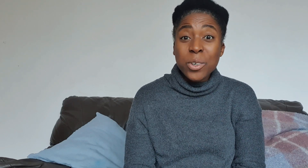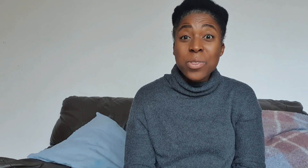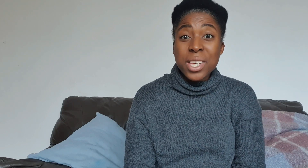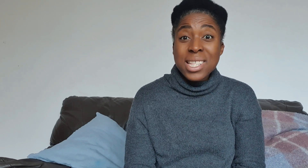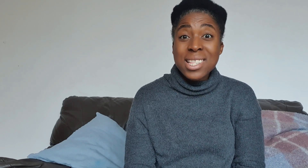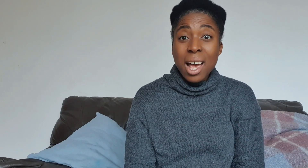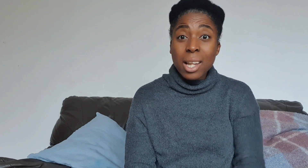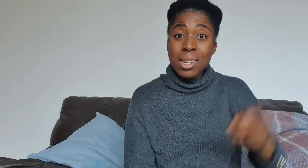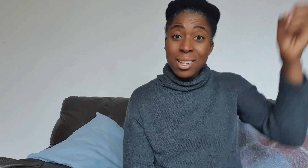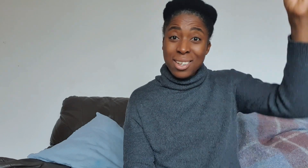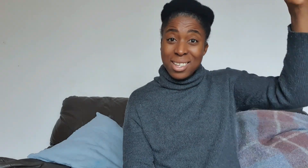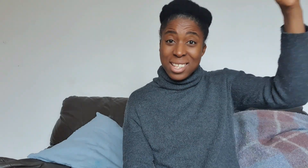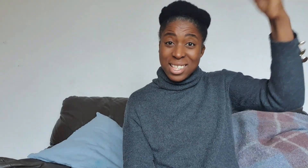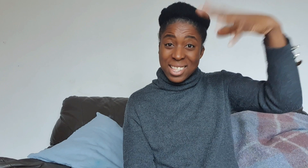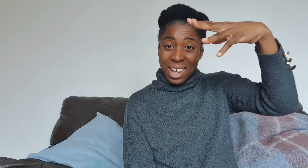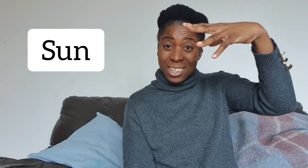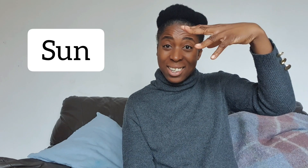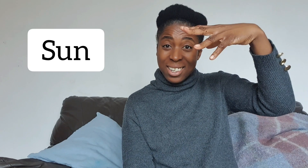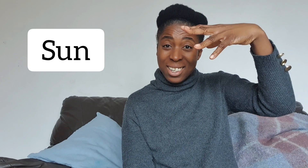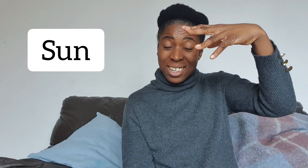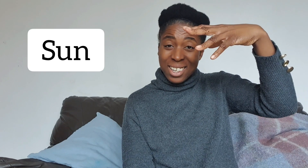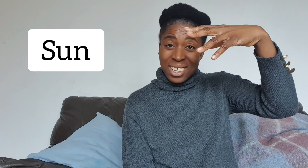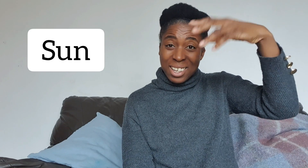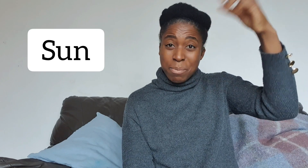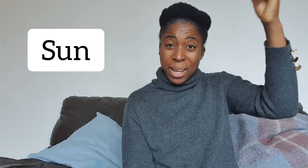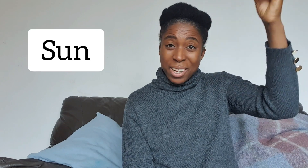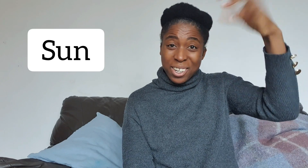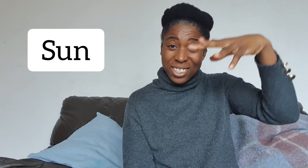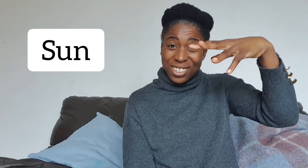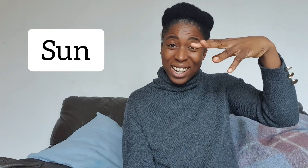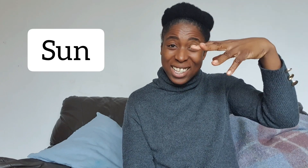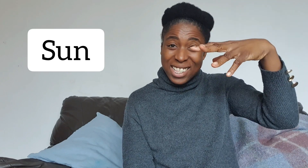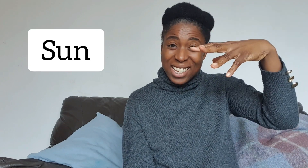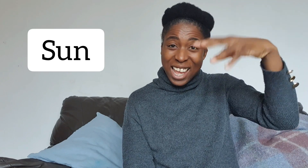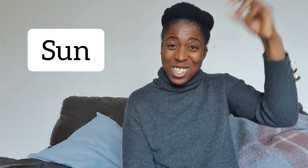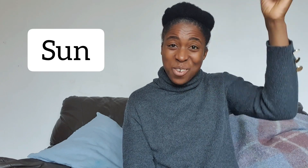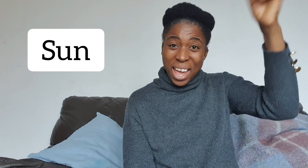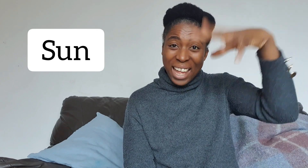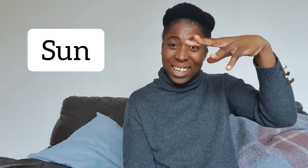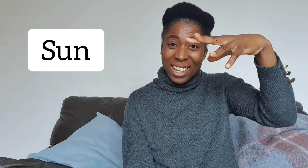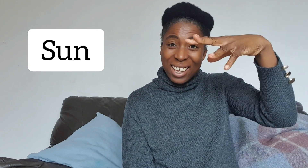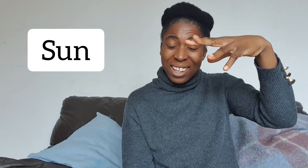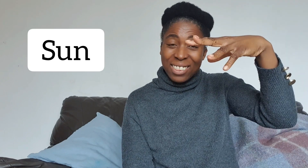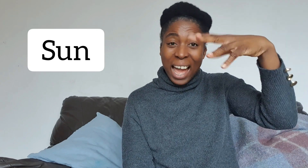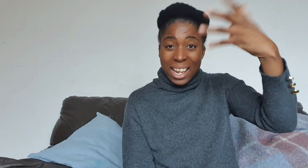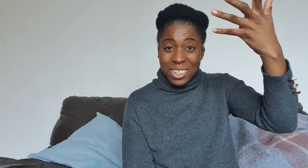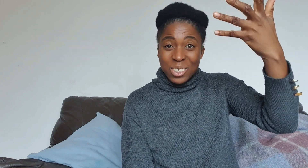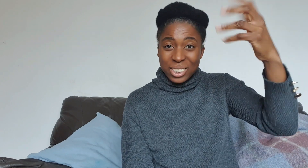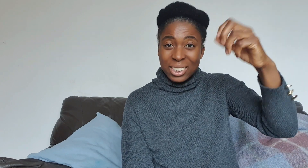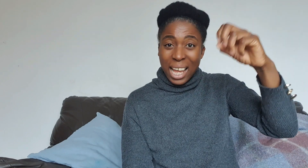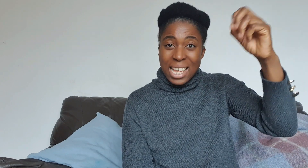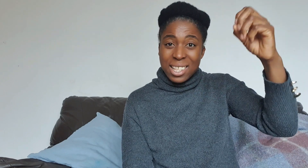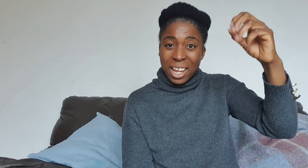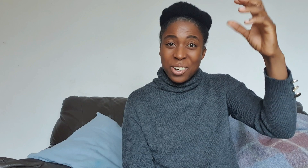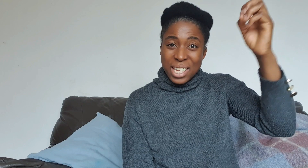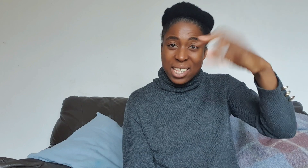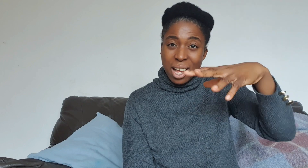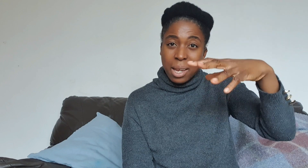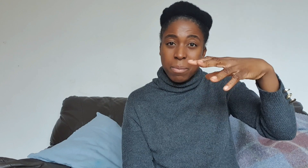the sun, sun, but in contrast, S-U-N, that is an iconic sign